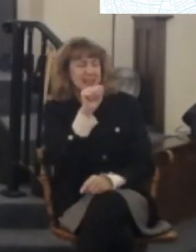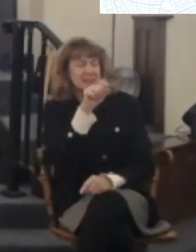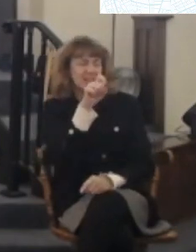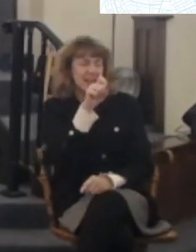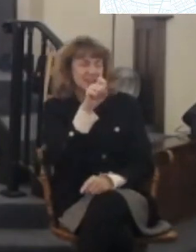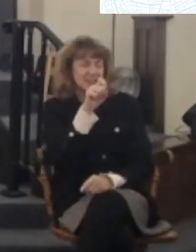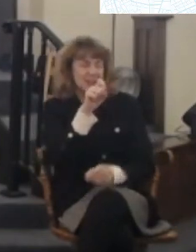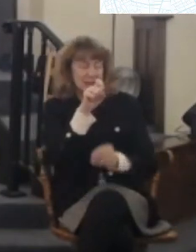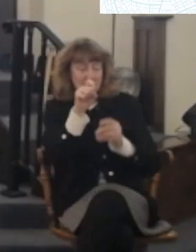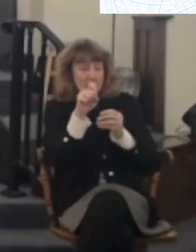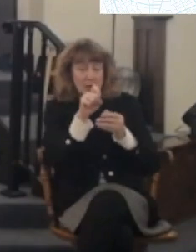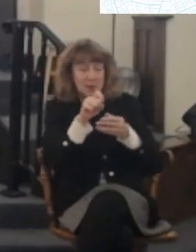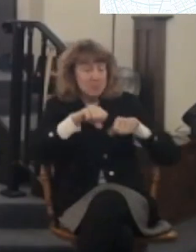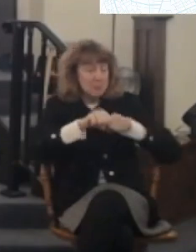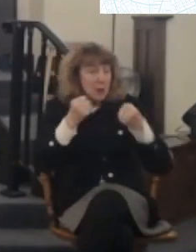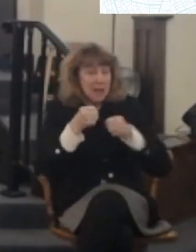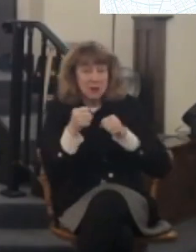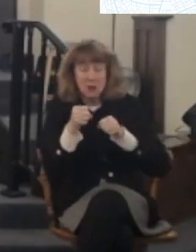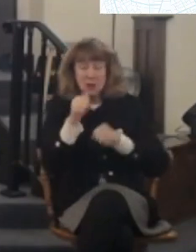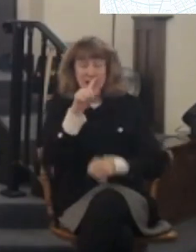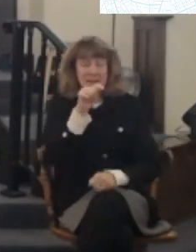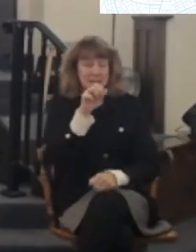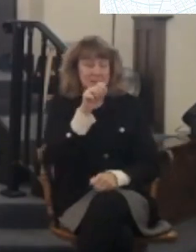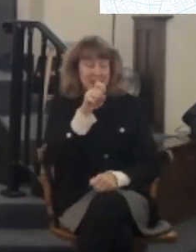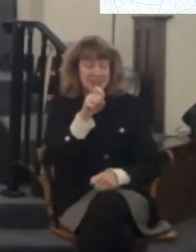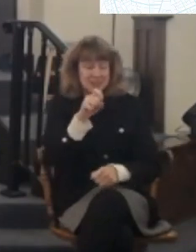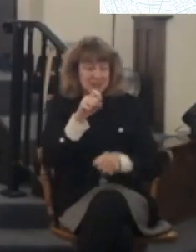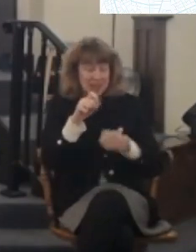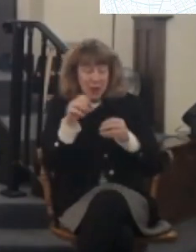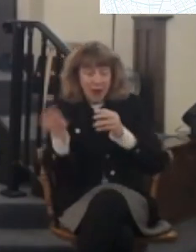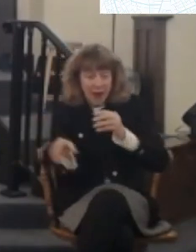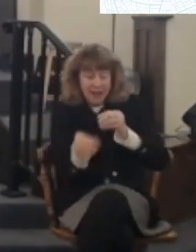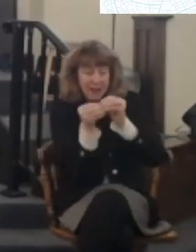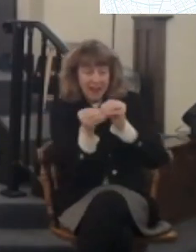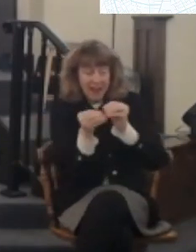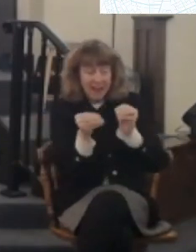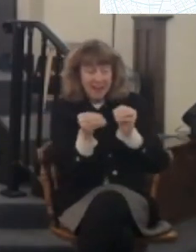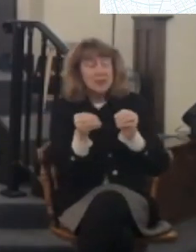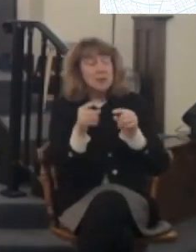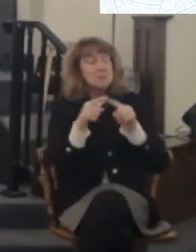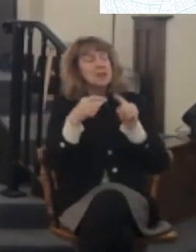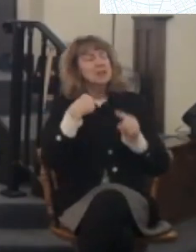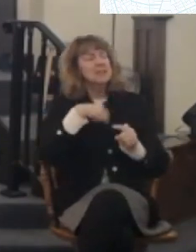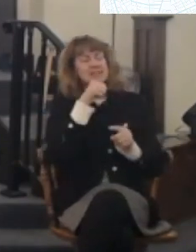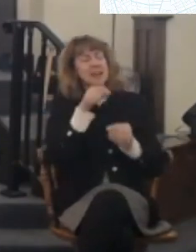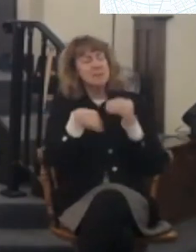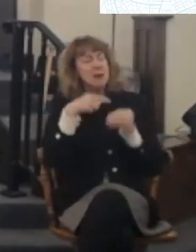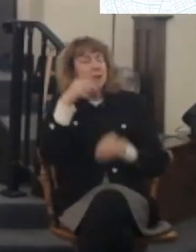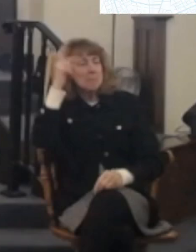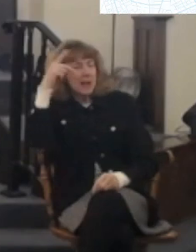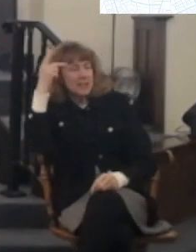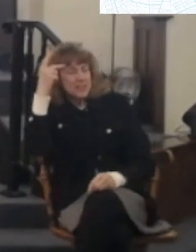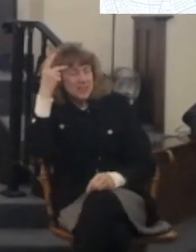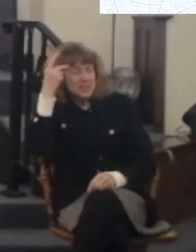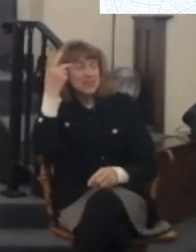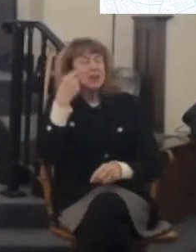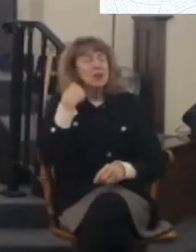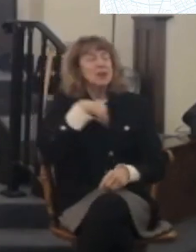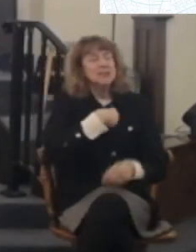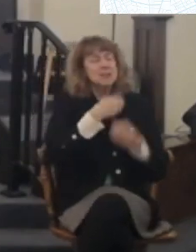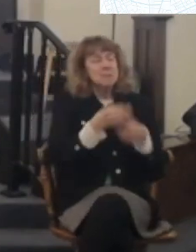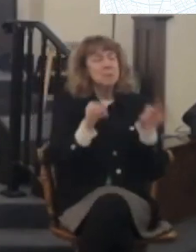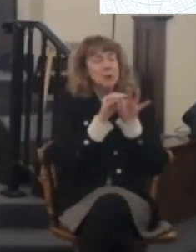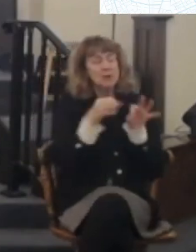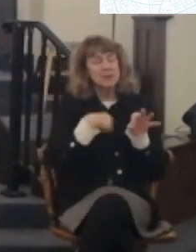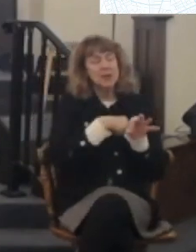less. It's not about us, but we participate in politics for those who cannot